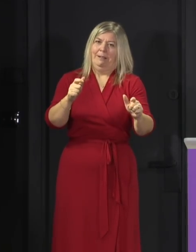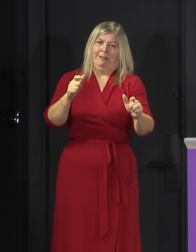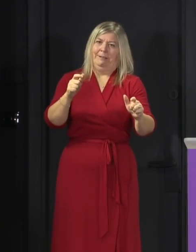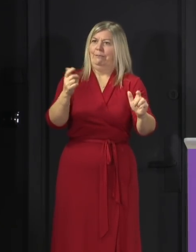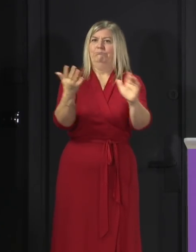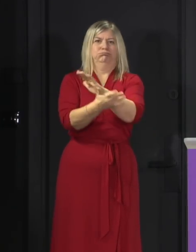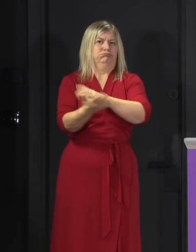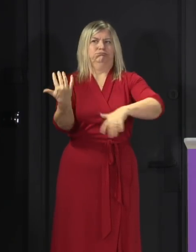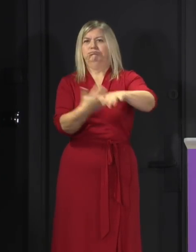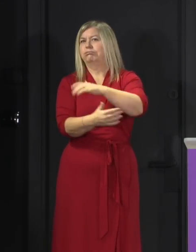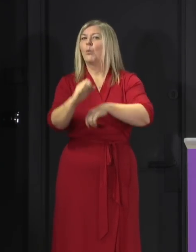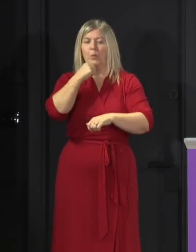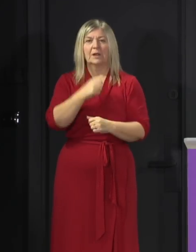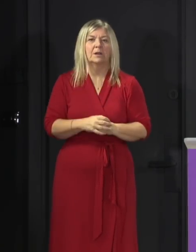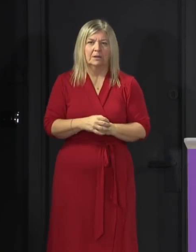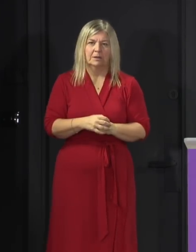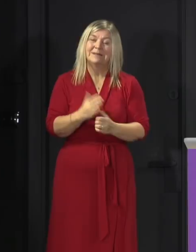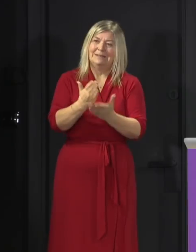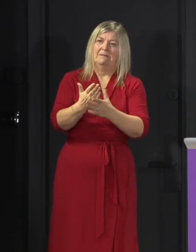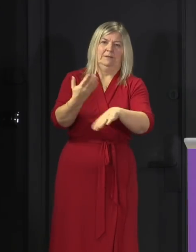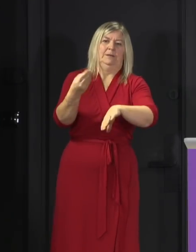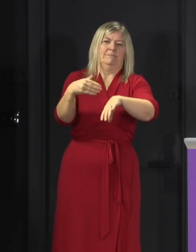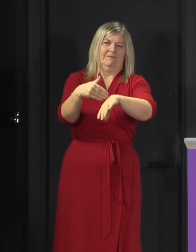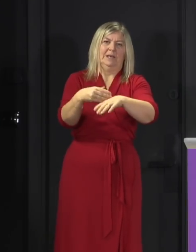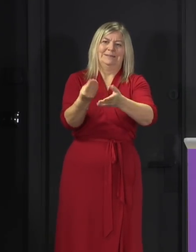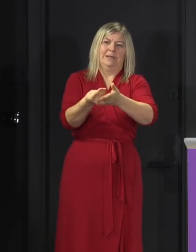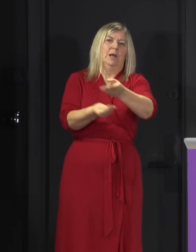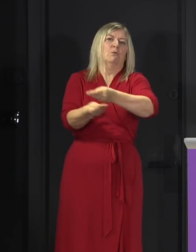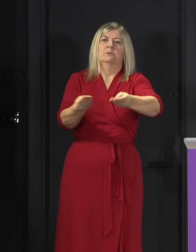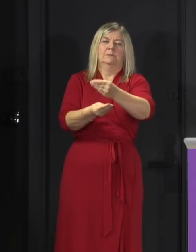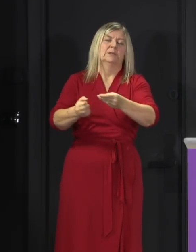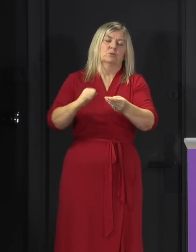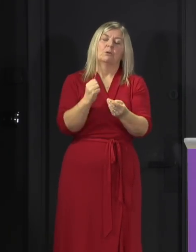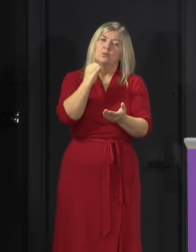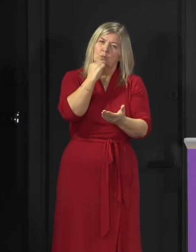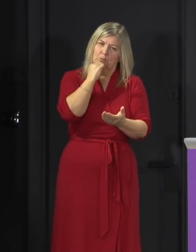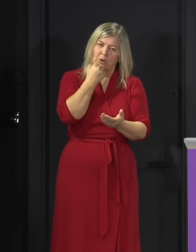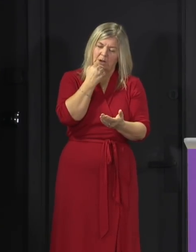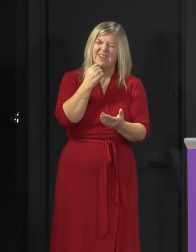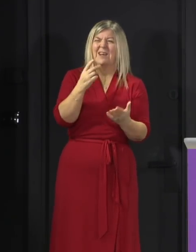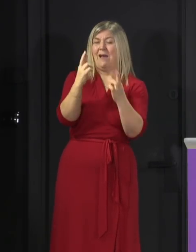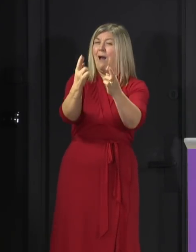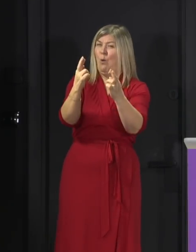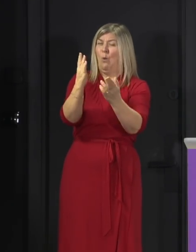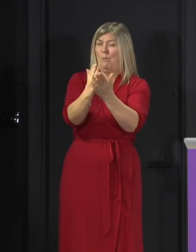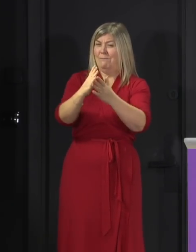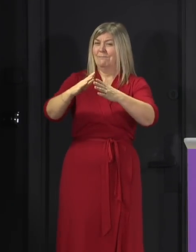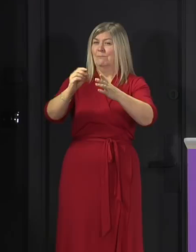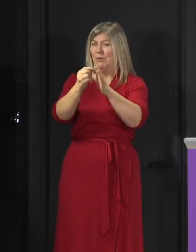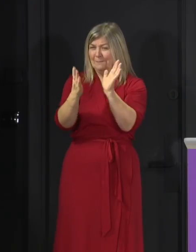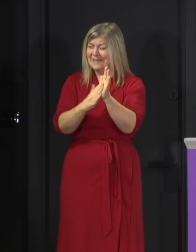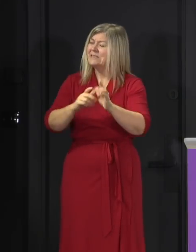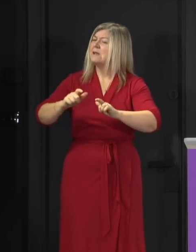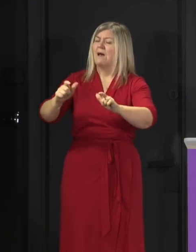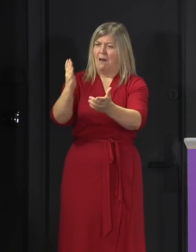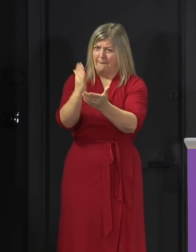economic impact, but clearly a deal, any deal, is better than no deal, and I hope the Prime Minister manages to resolve the